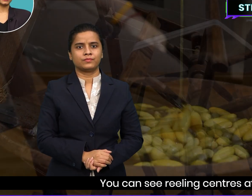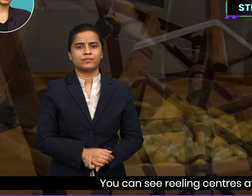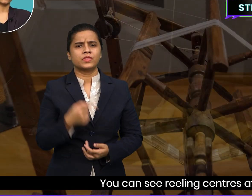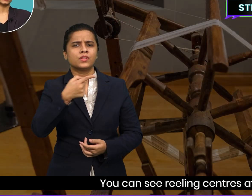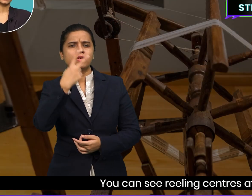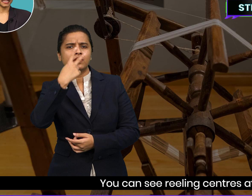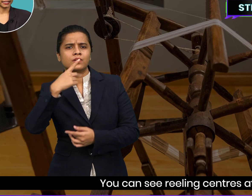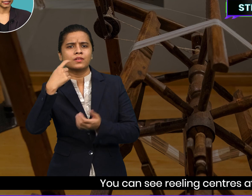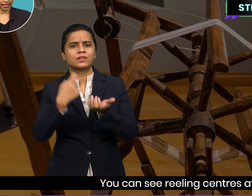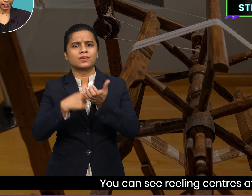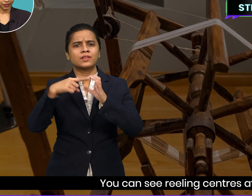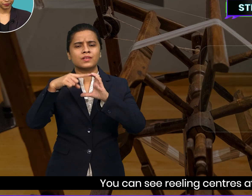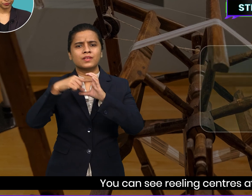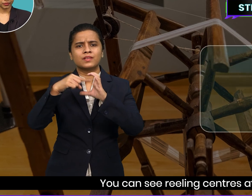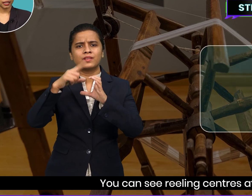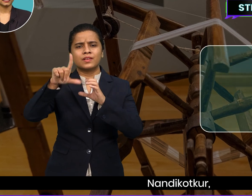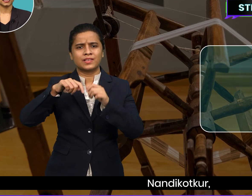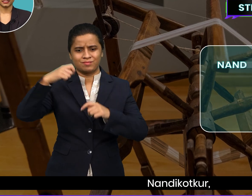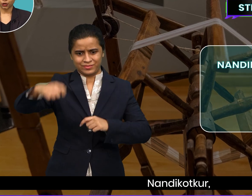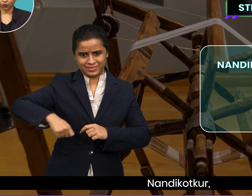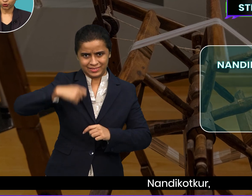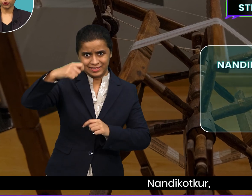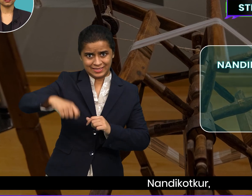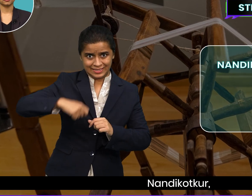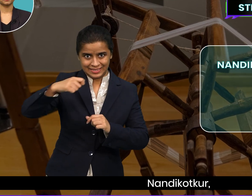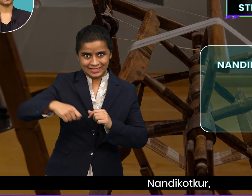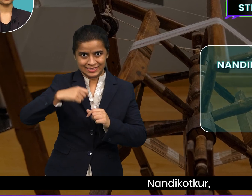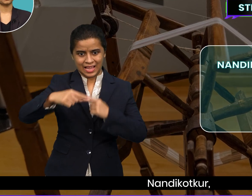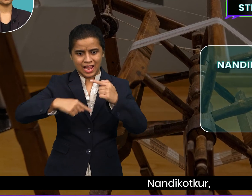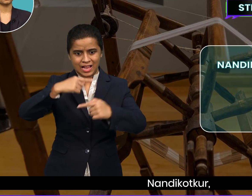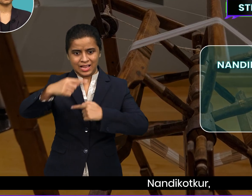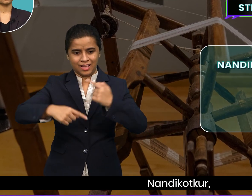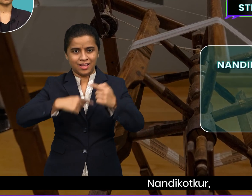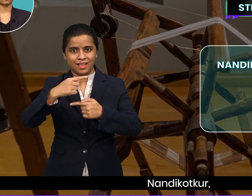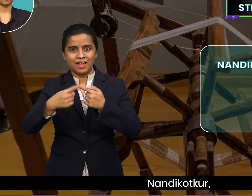You can see reeling centers at Nandikotkur,